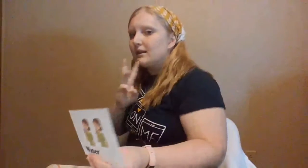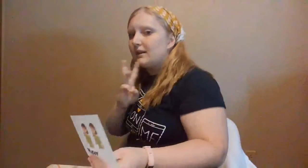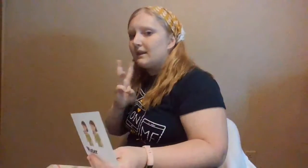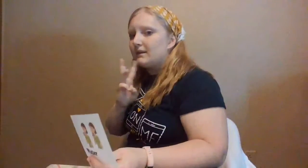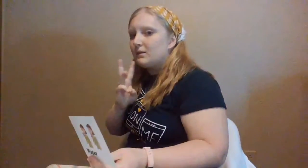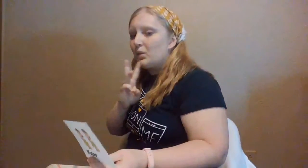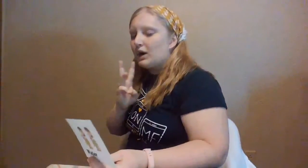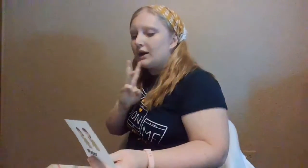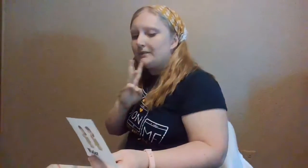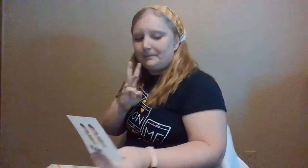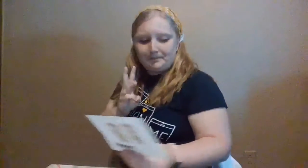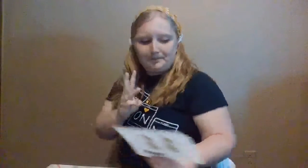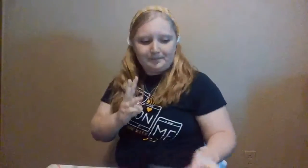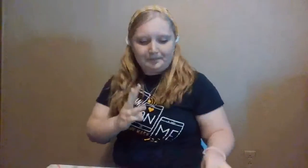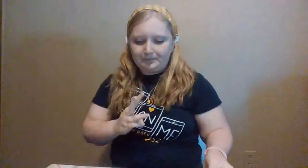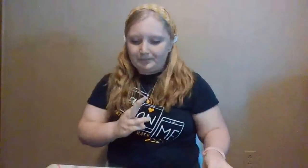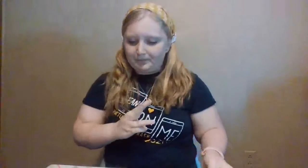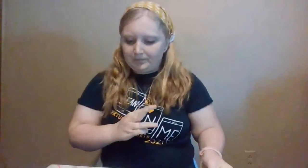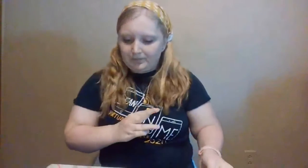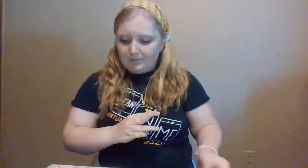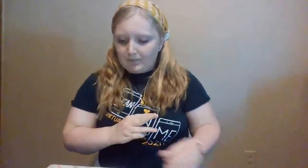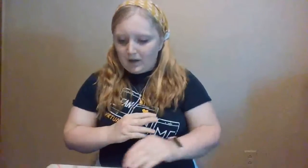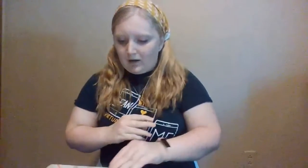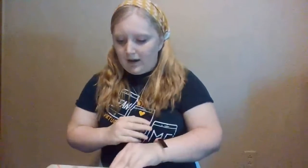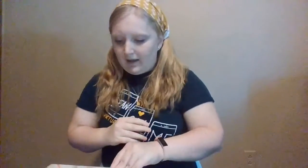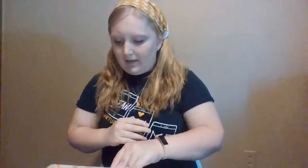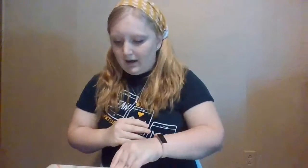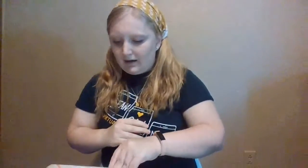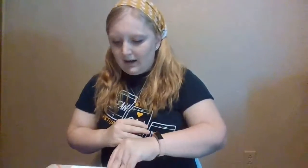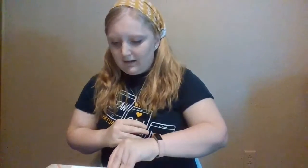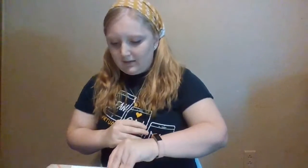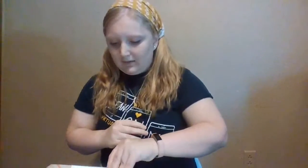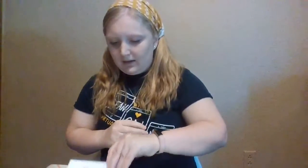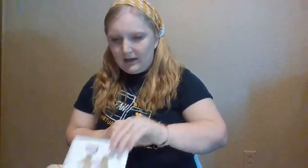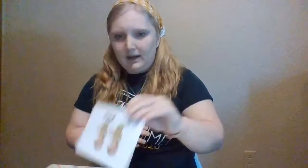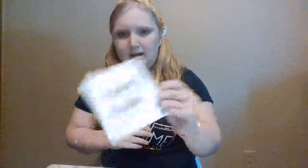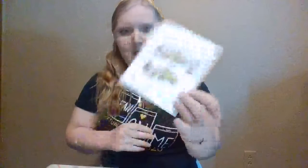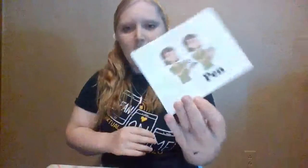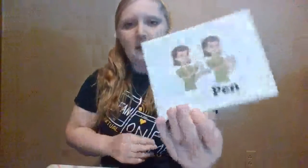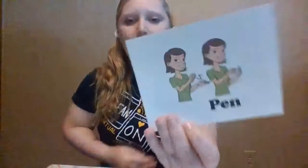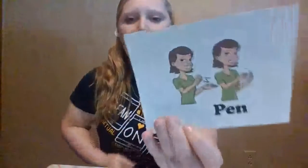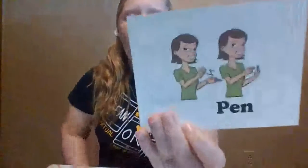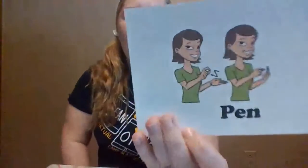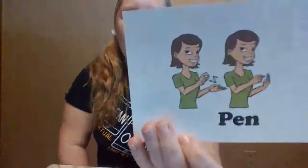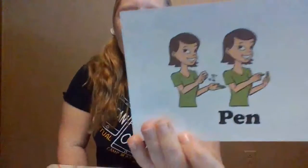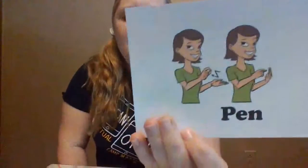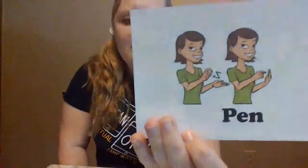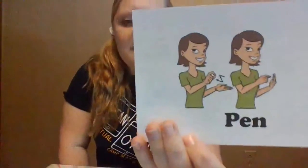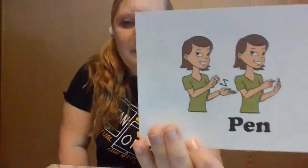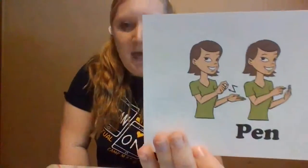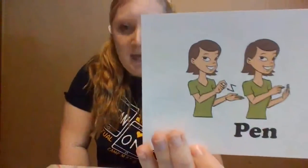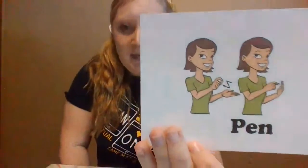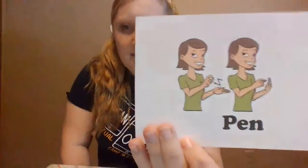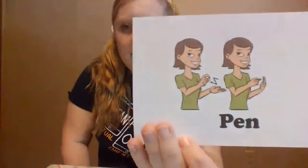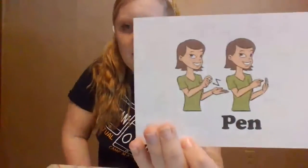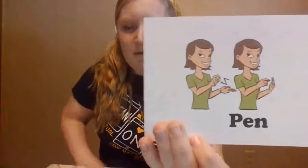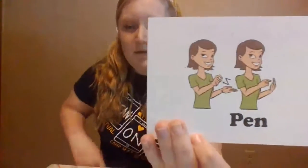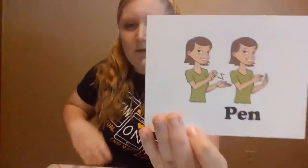Like this, water. All right, and then our next one is pen. So